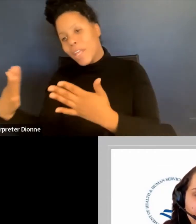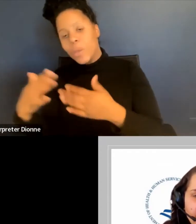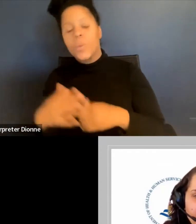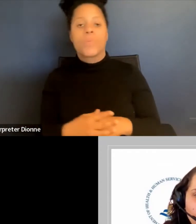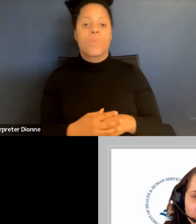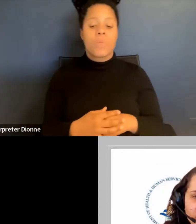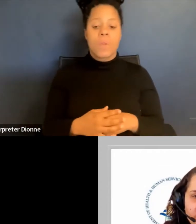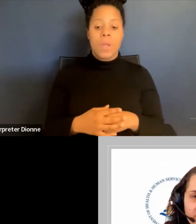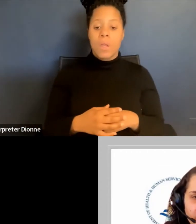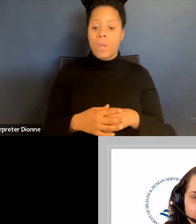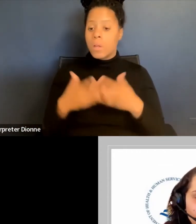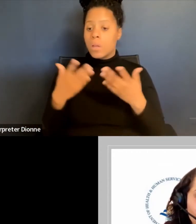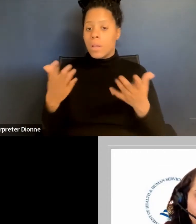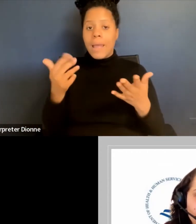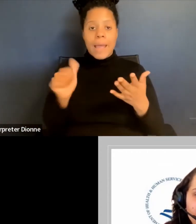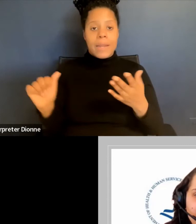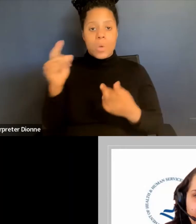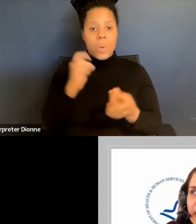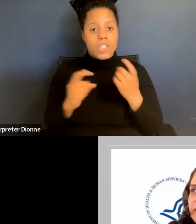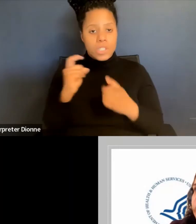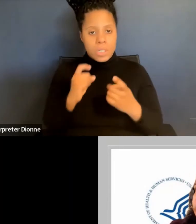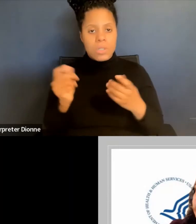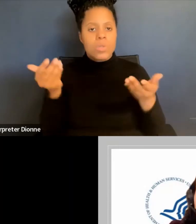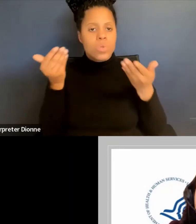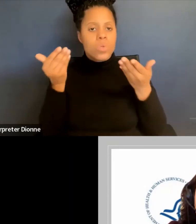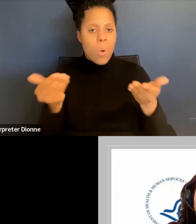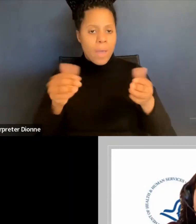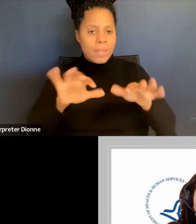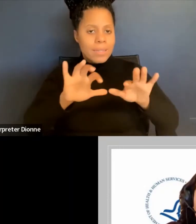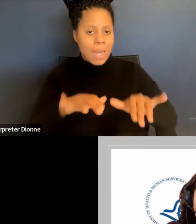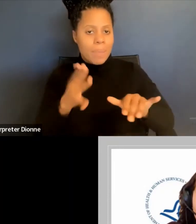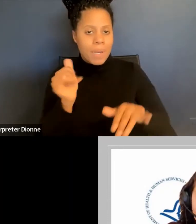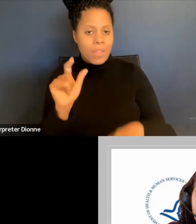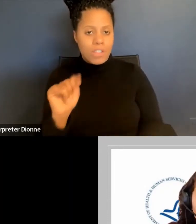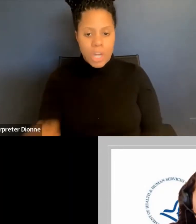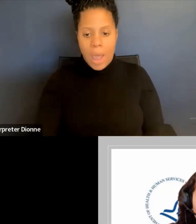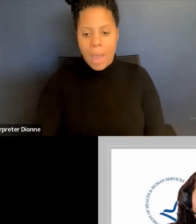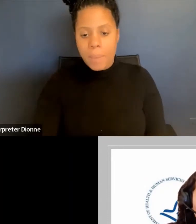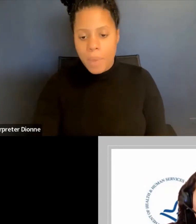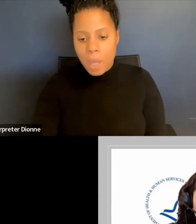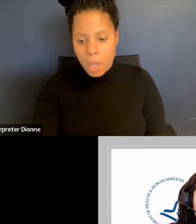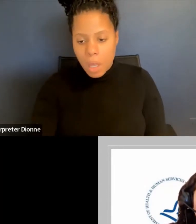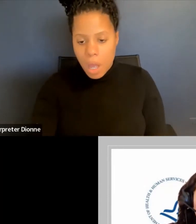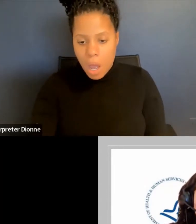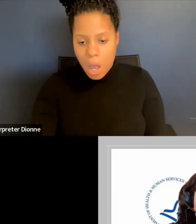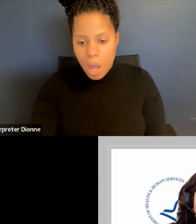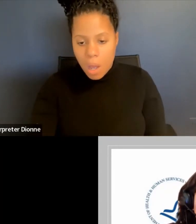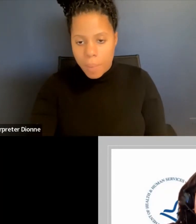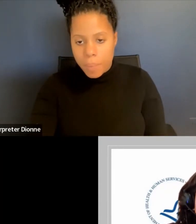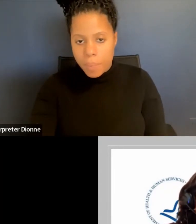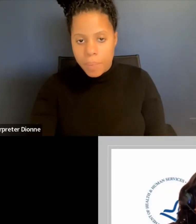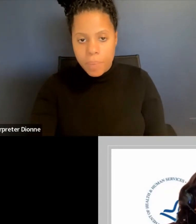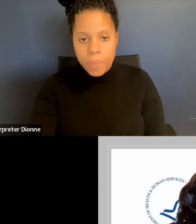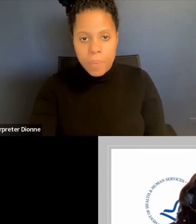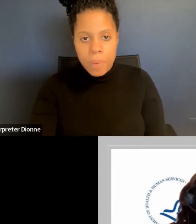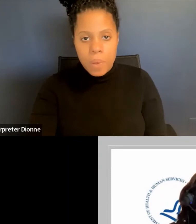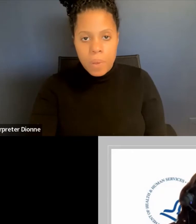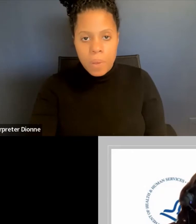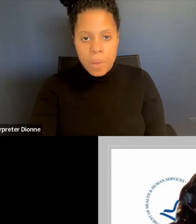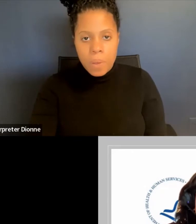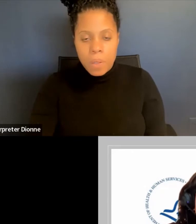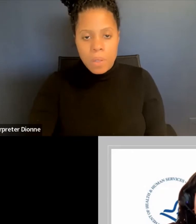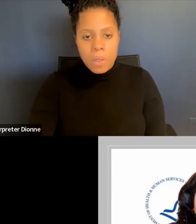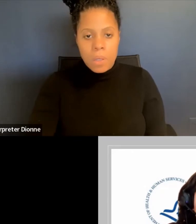to put any questions that they may have in the chat. I see that we got one and